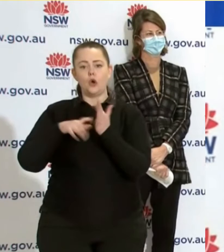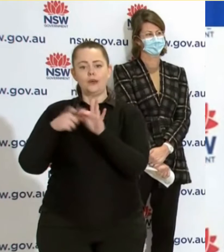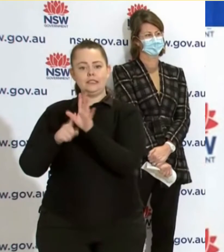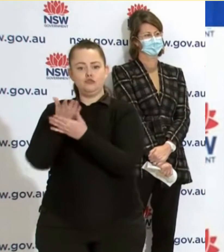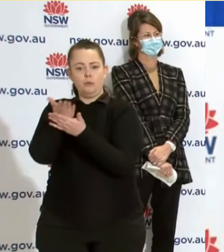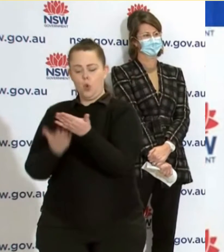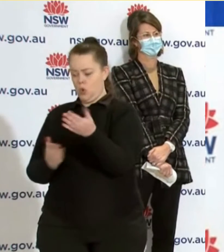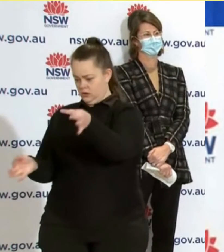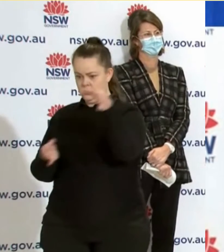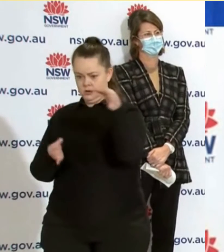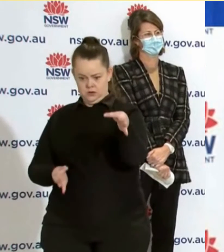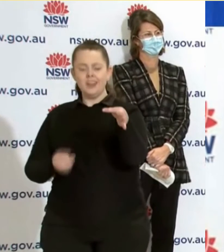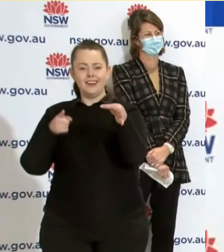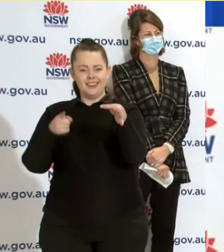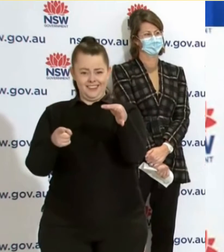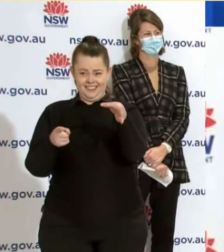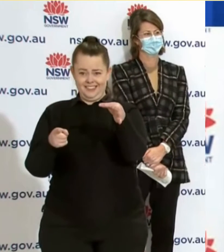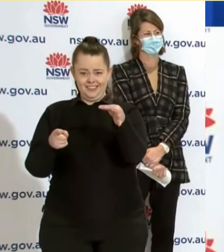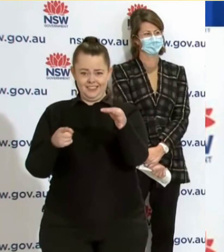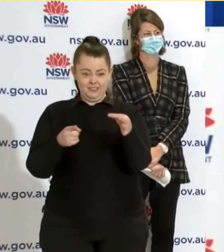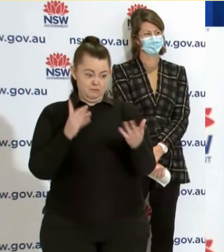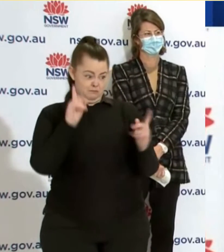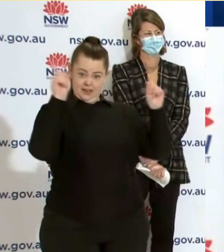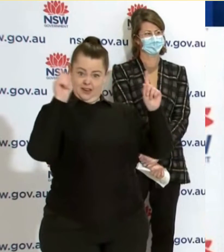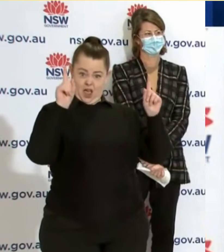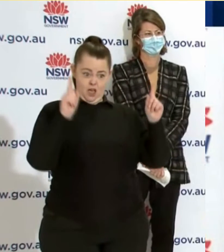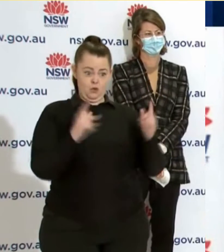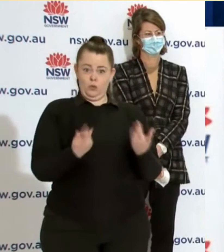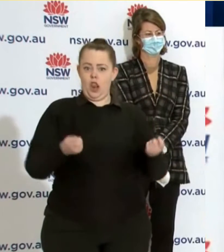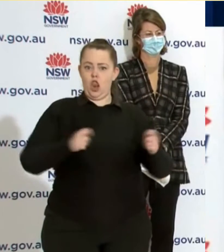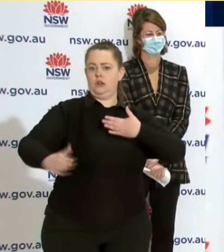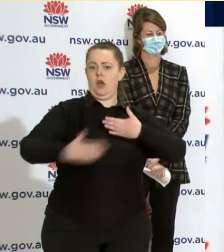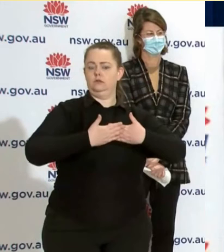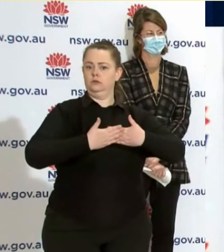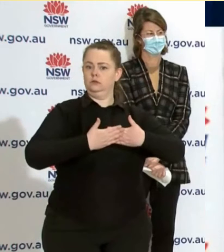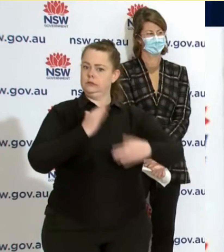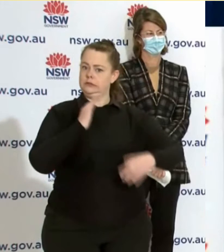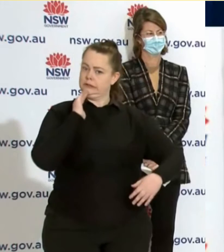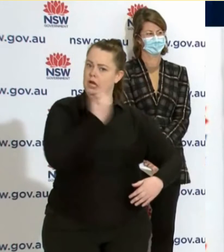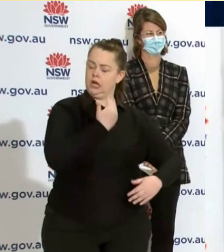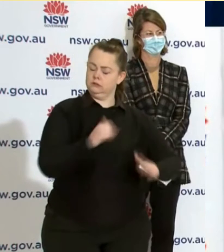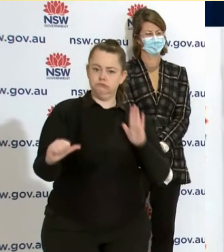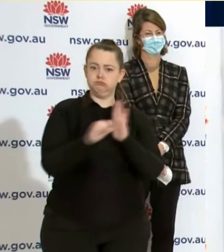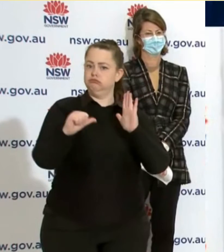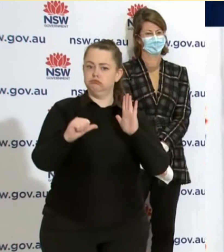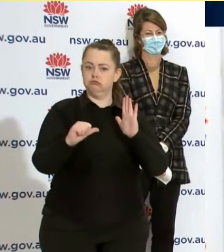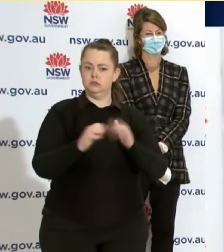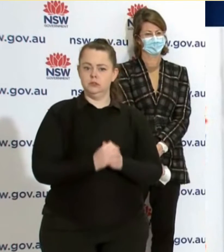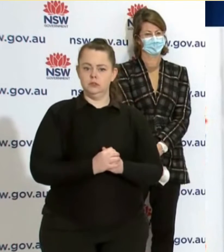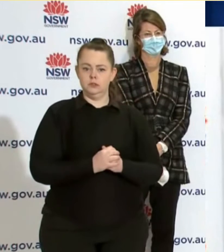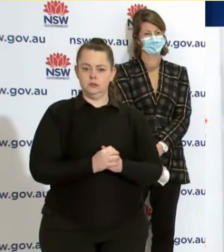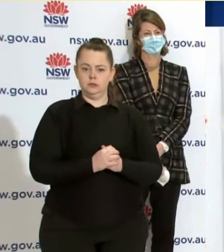We are in one of the tightest lockdowns New South Wales has ever experienced. What we are trying to do is